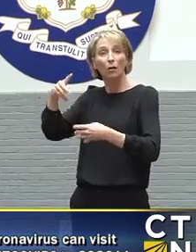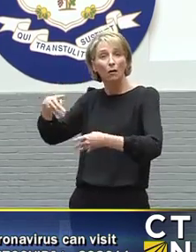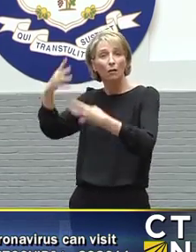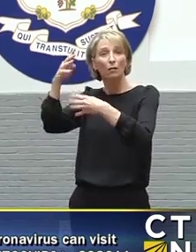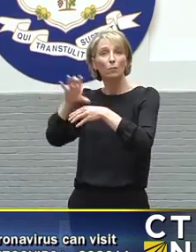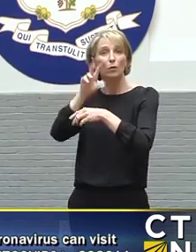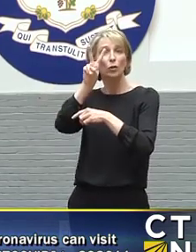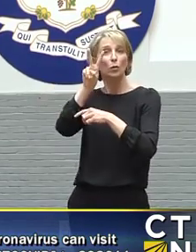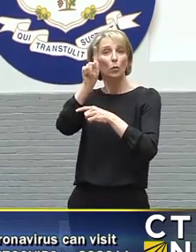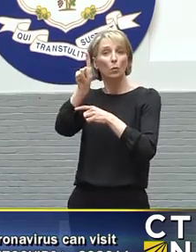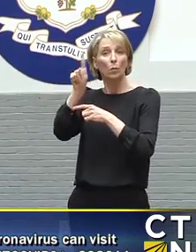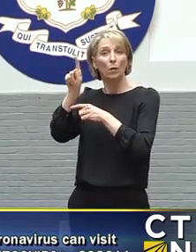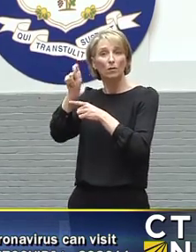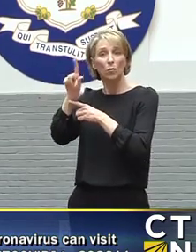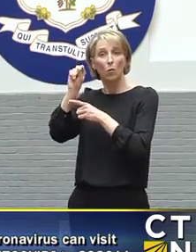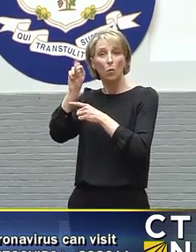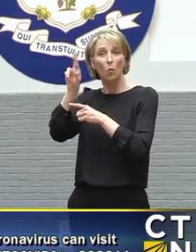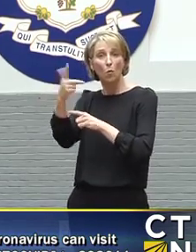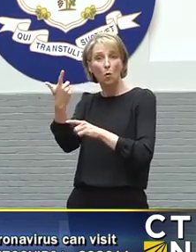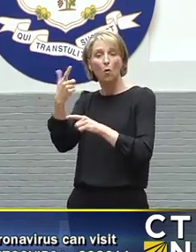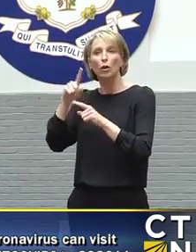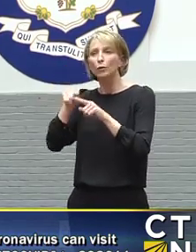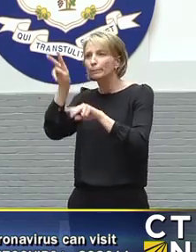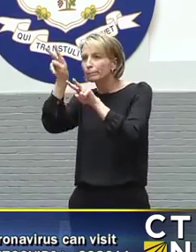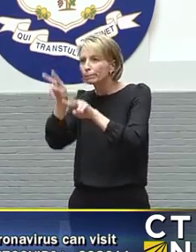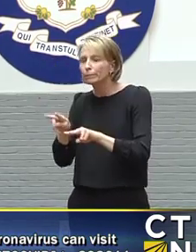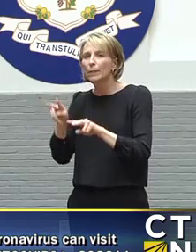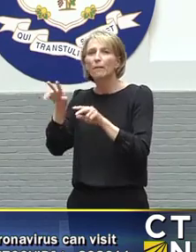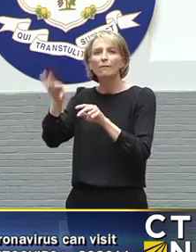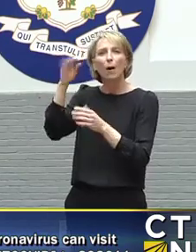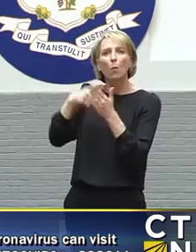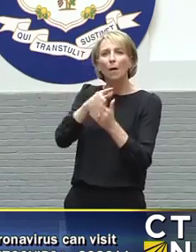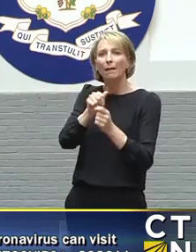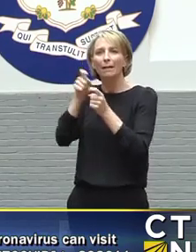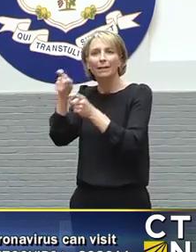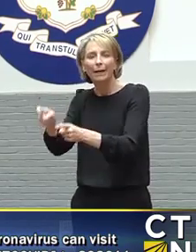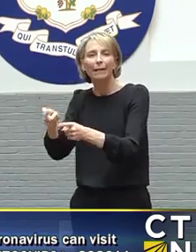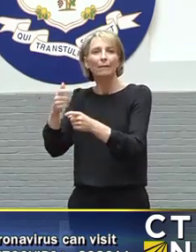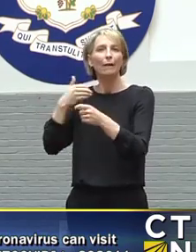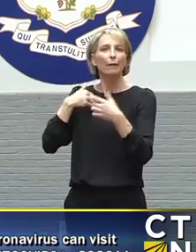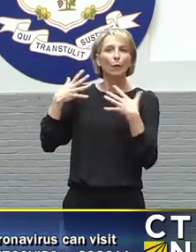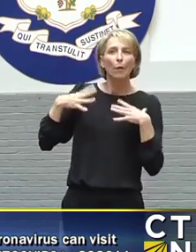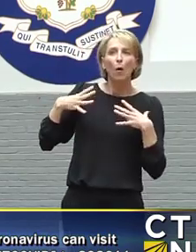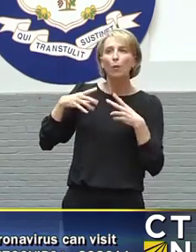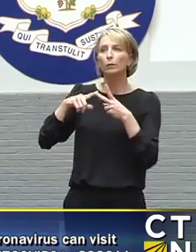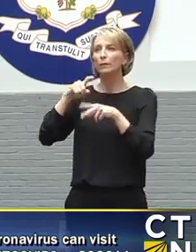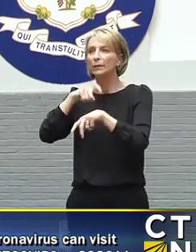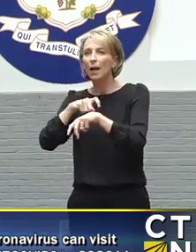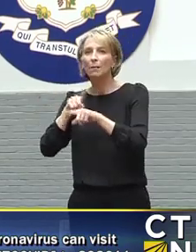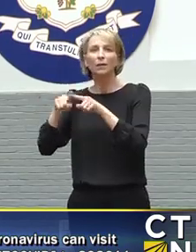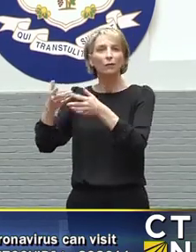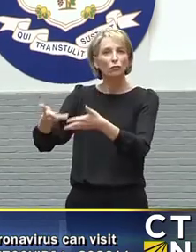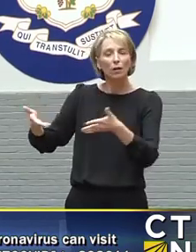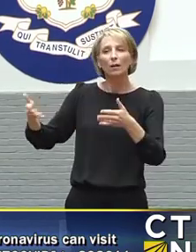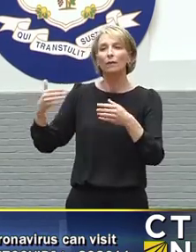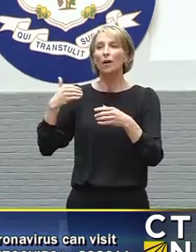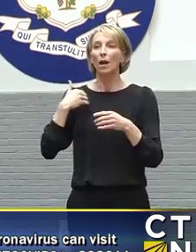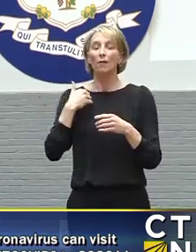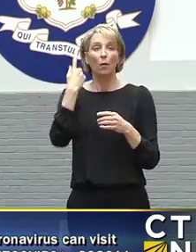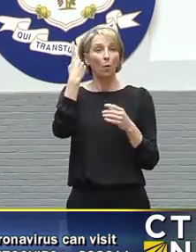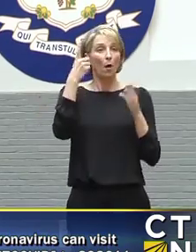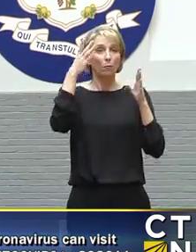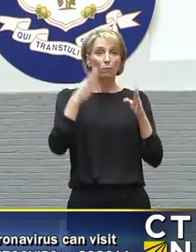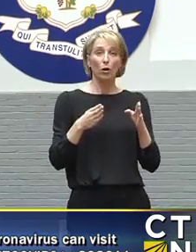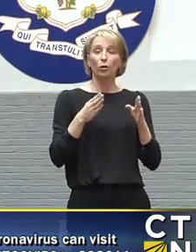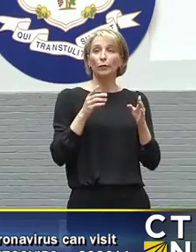ways that they can contribute everything from gear to time to resources. One of our philanthropists knows that we had